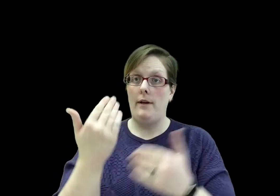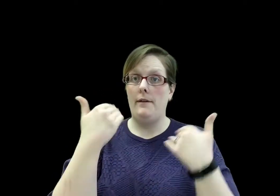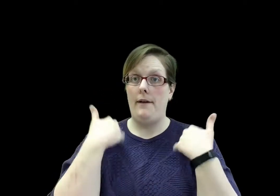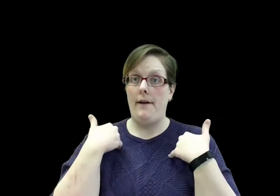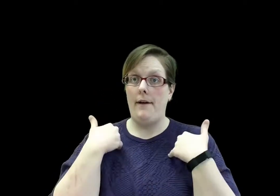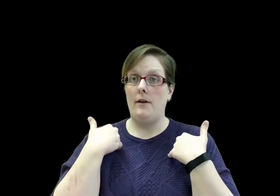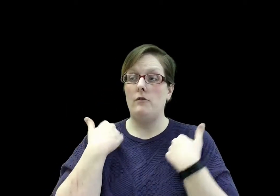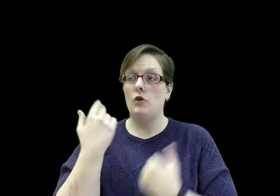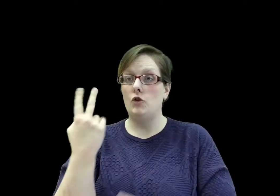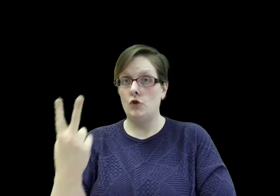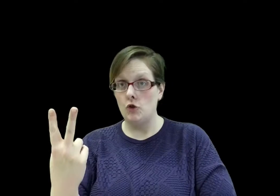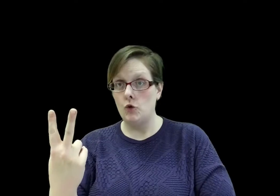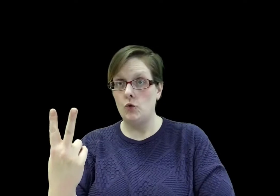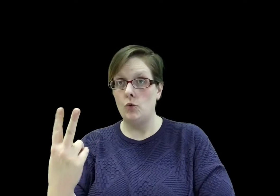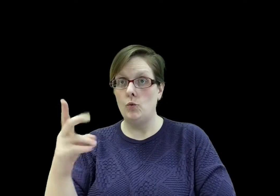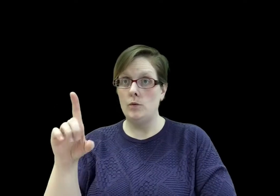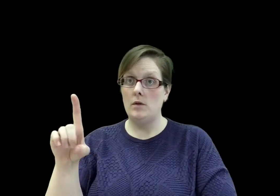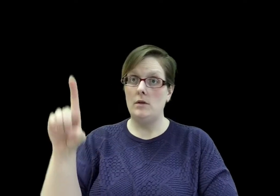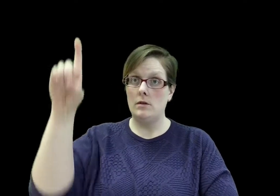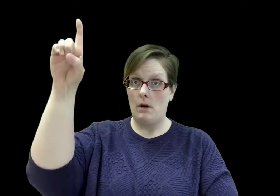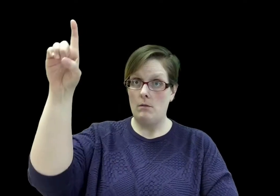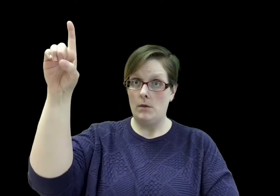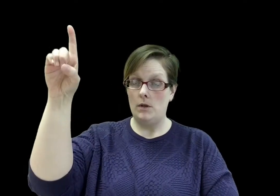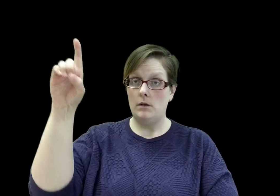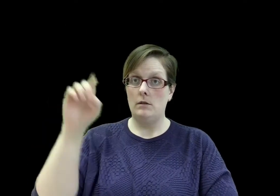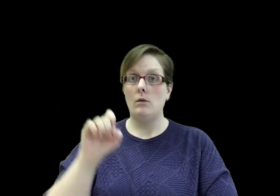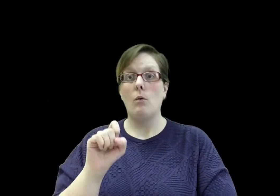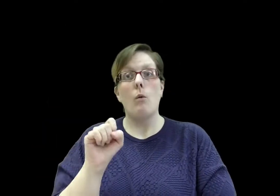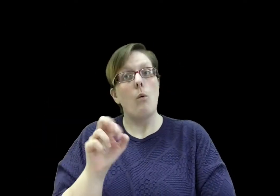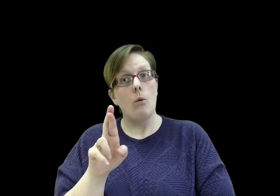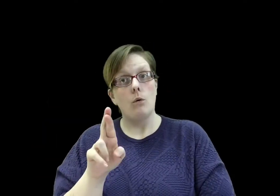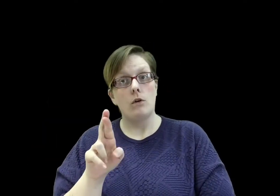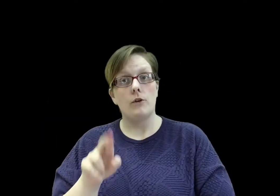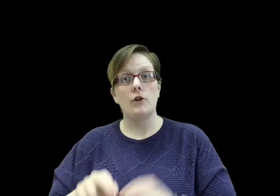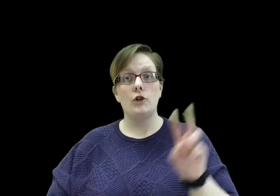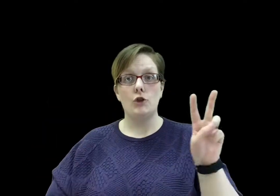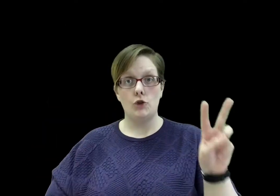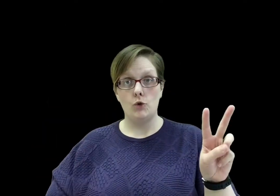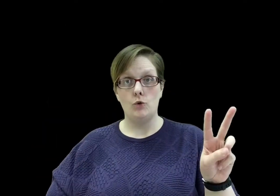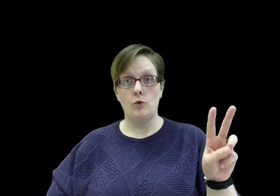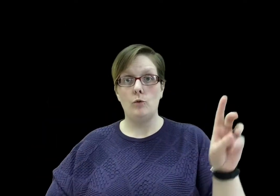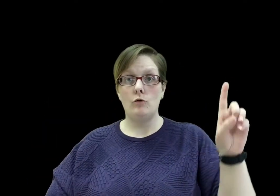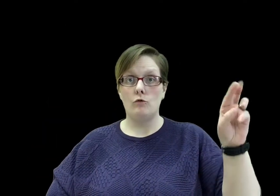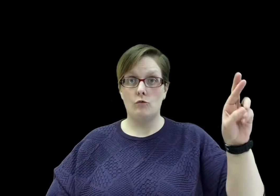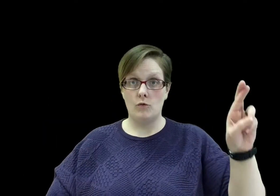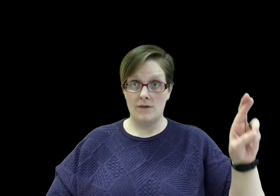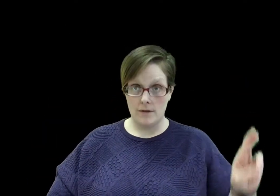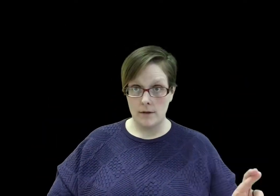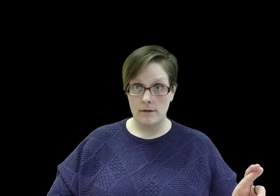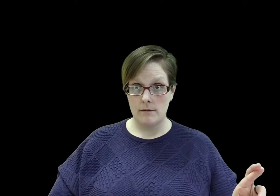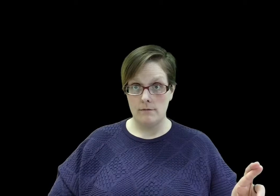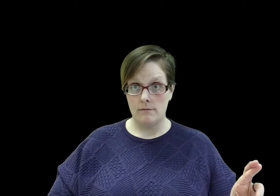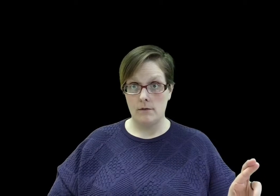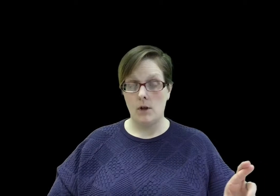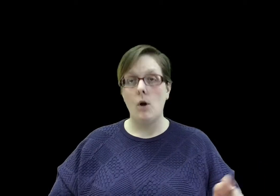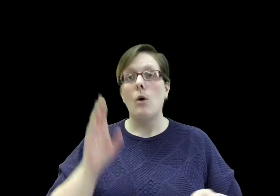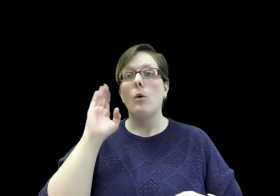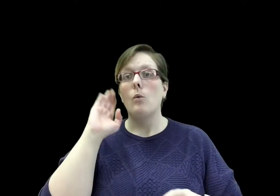Let's suppose a plant has 2 dominant traits, or maybe 2 recessive